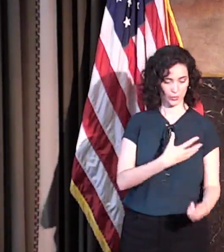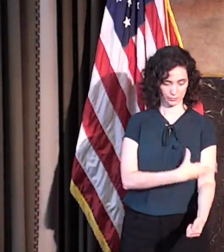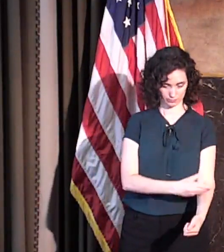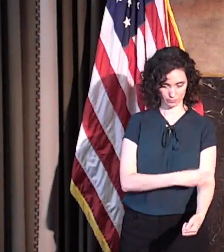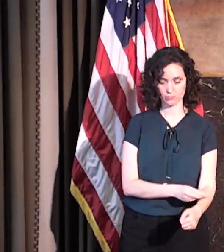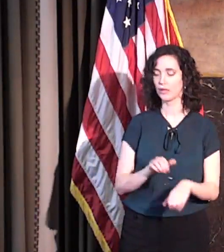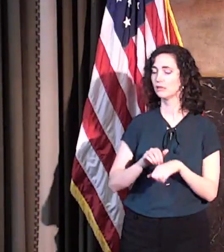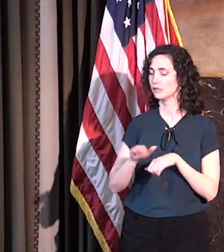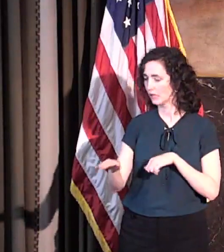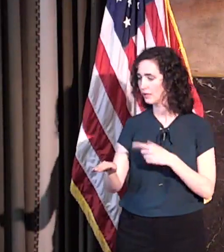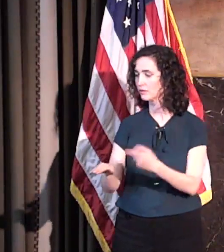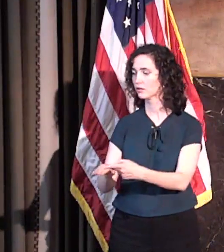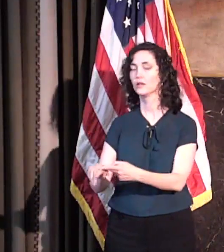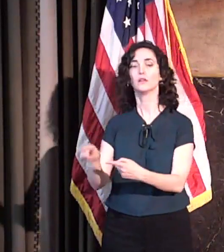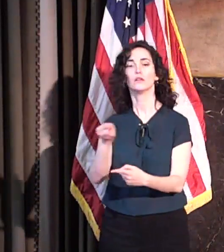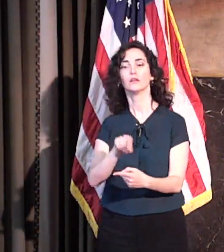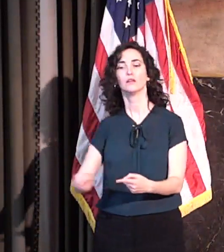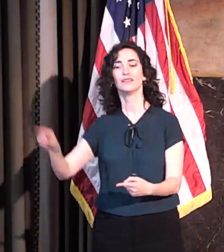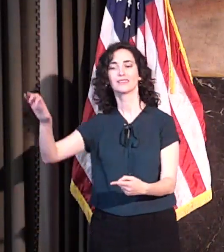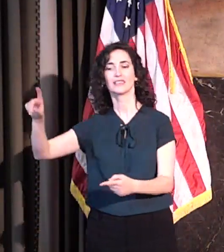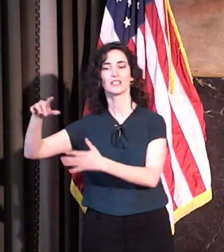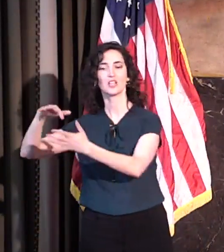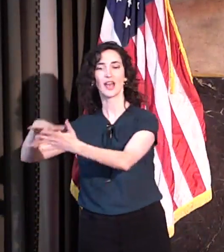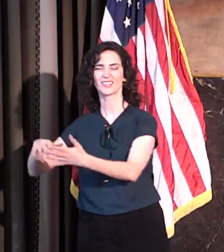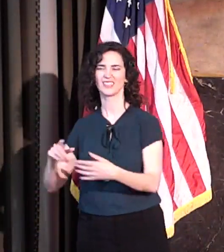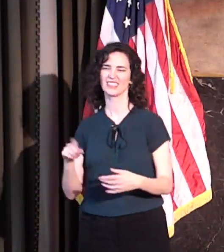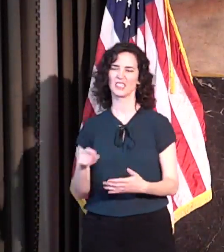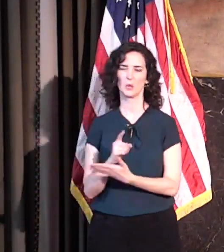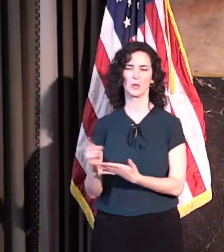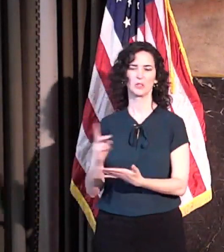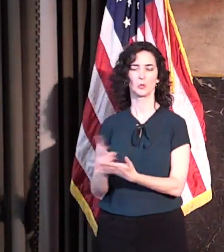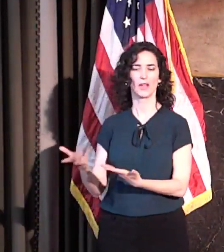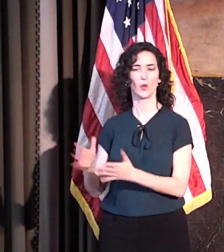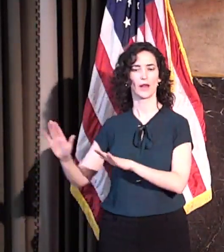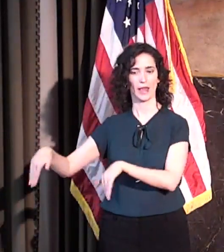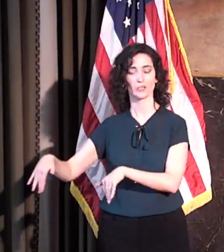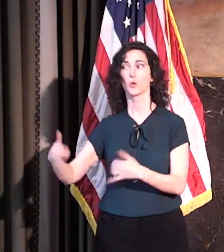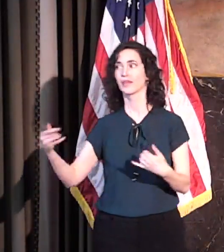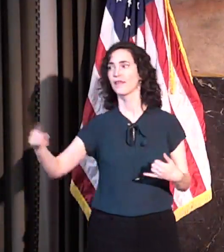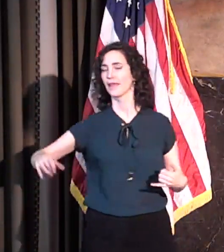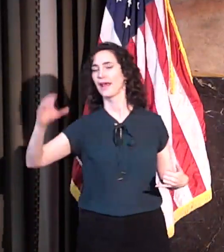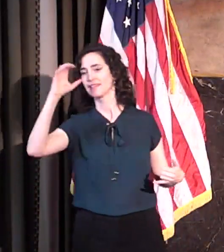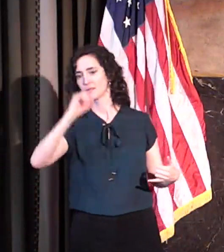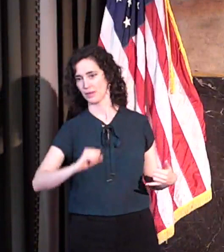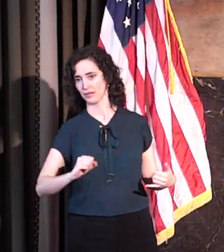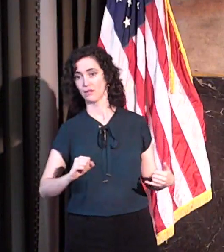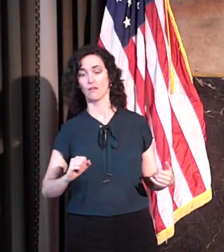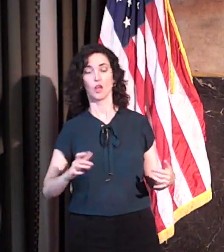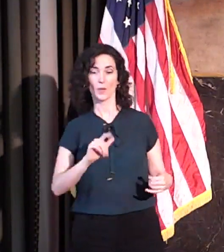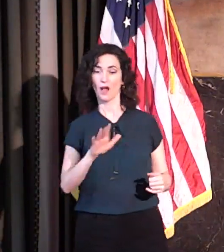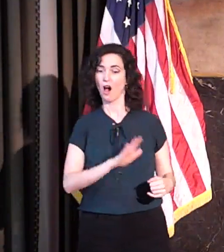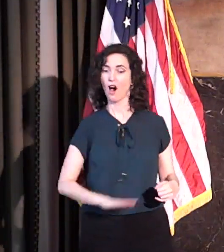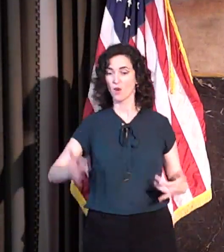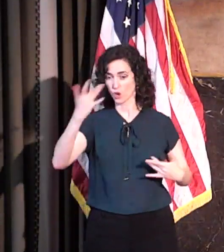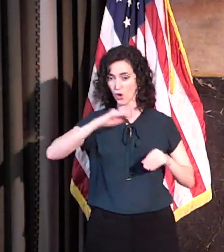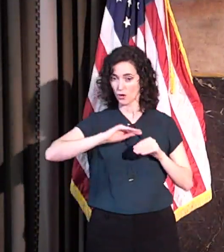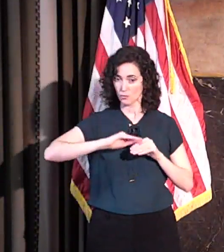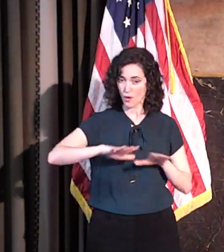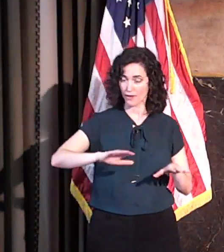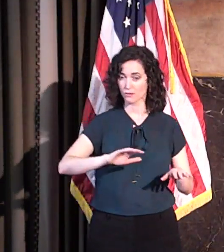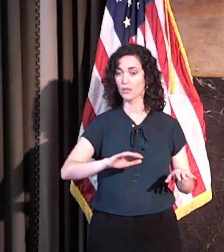few weeks lag time, the CDC is now estimating that 13.4% of all the COVID in Louisiana is